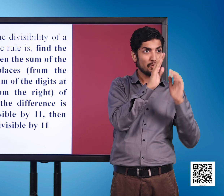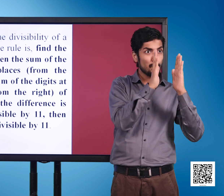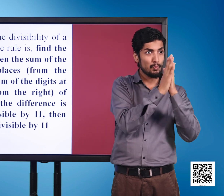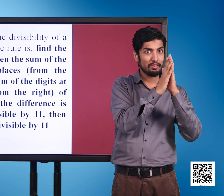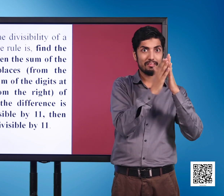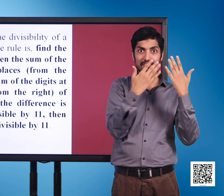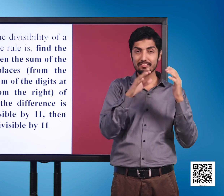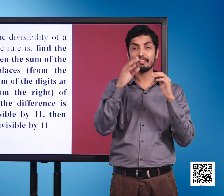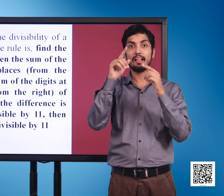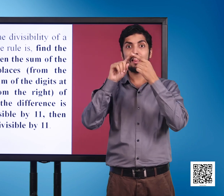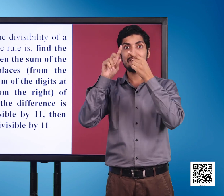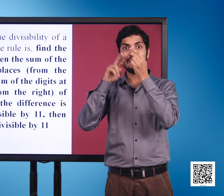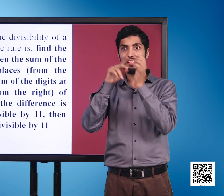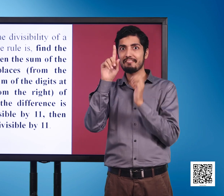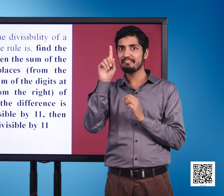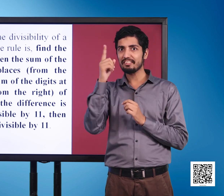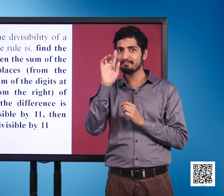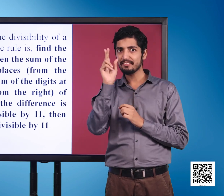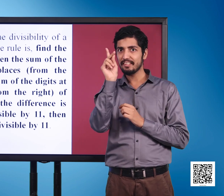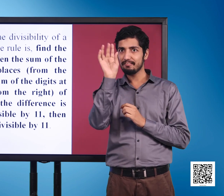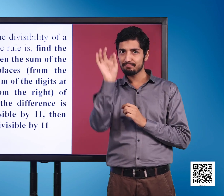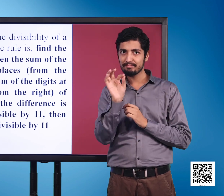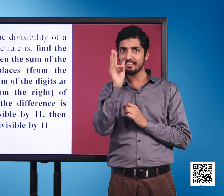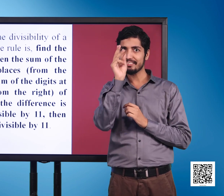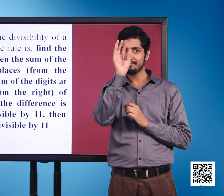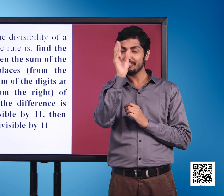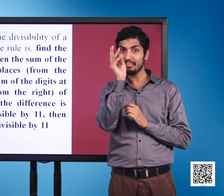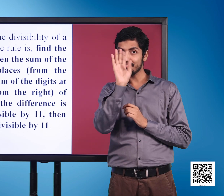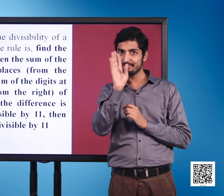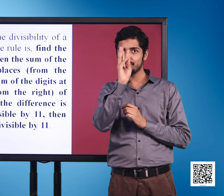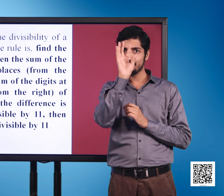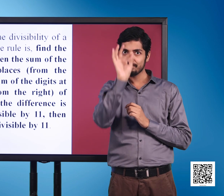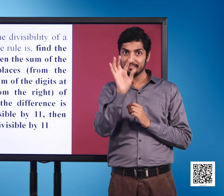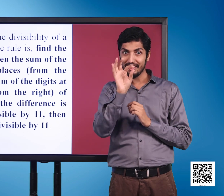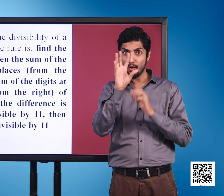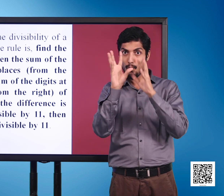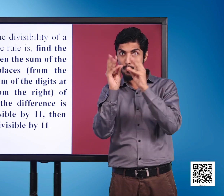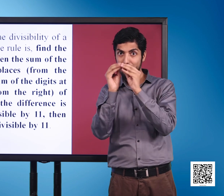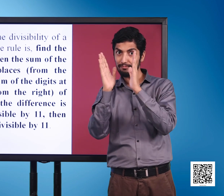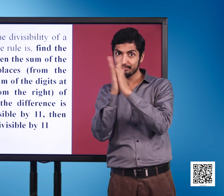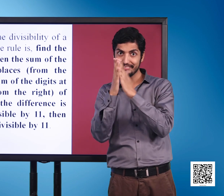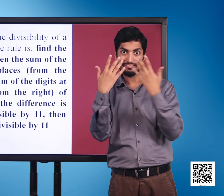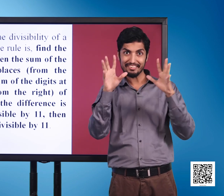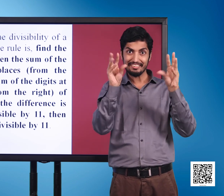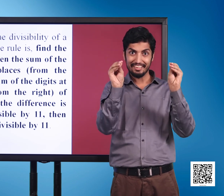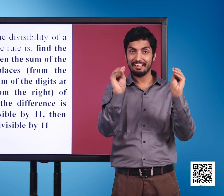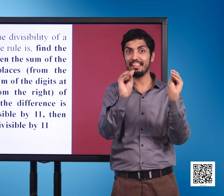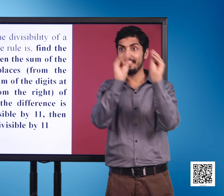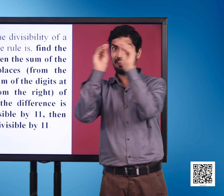digits at odd places from the right and the sum of the digits at even places from the right of